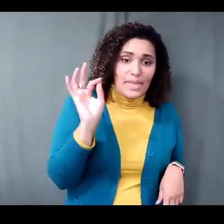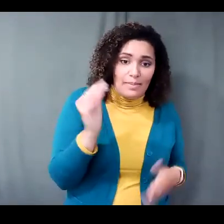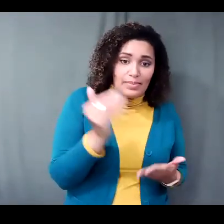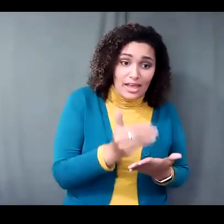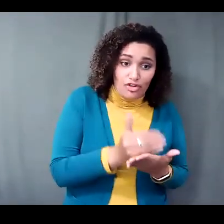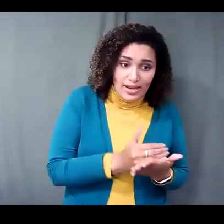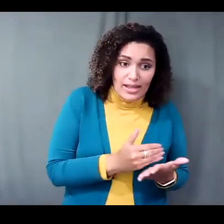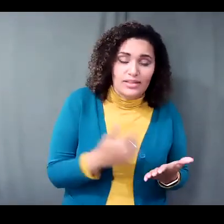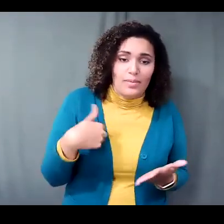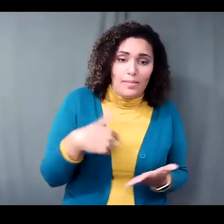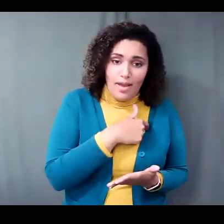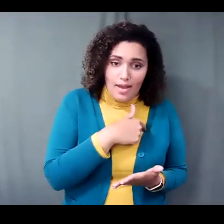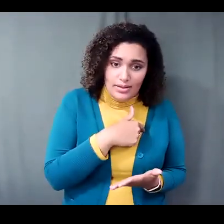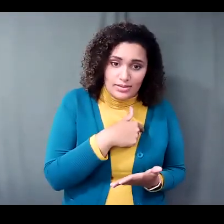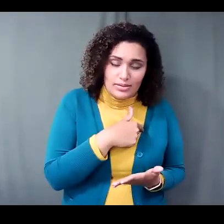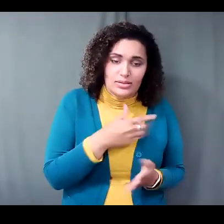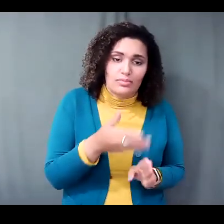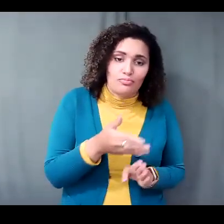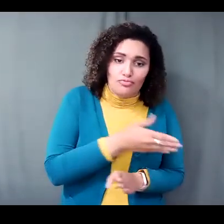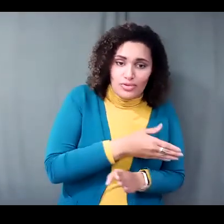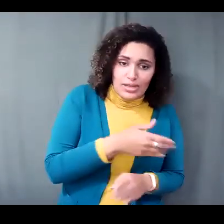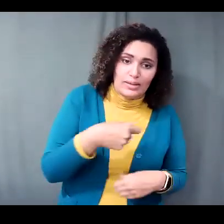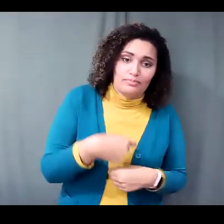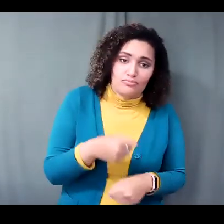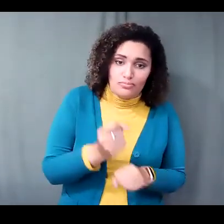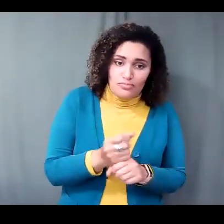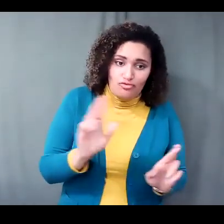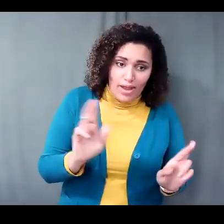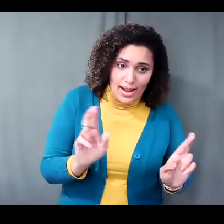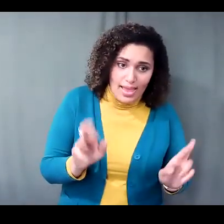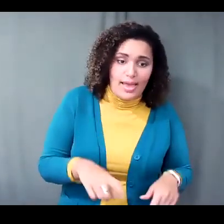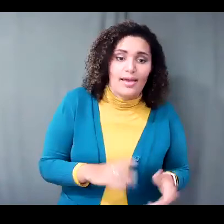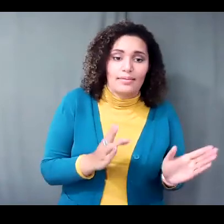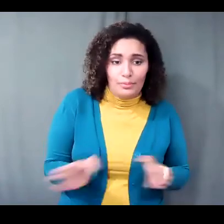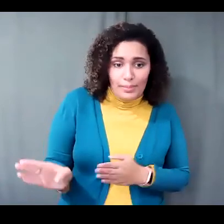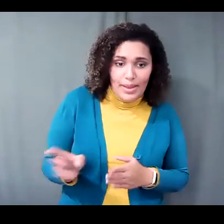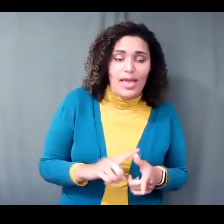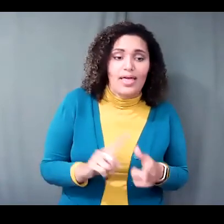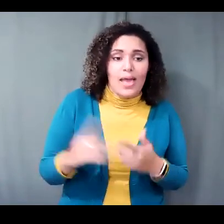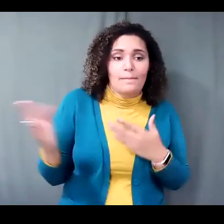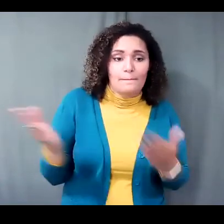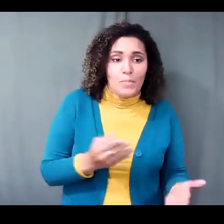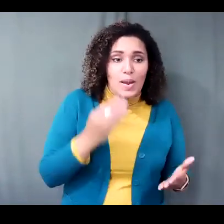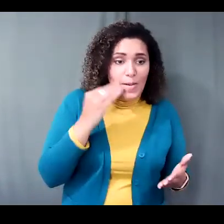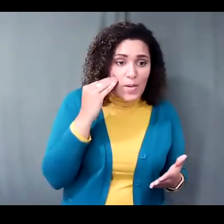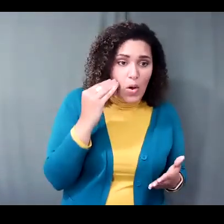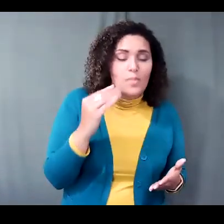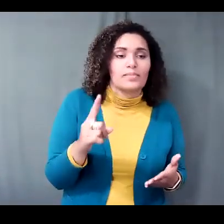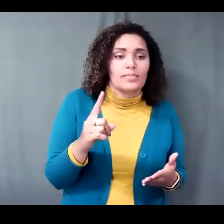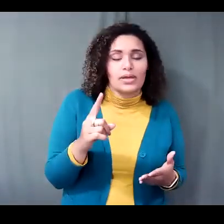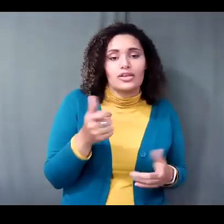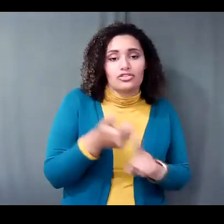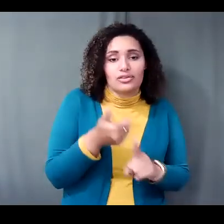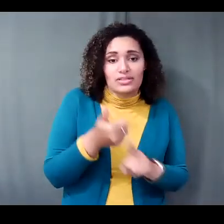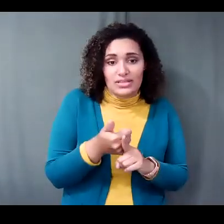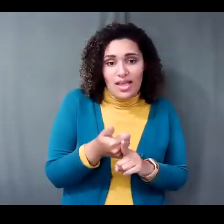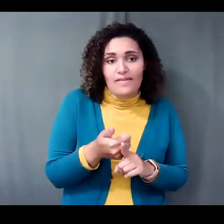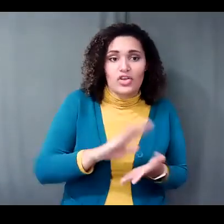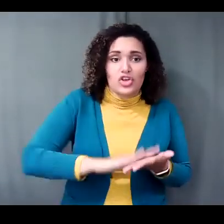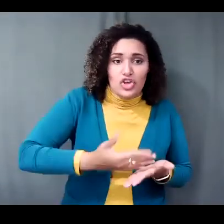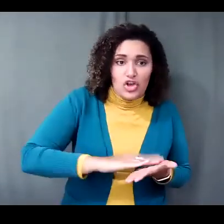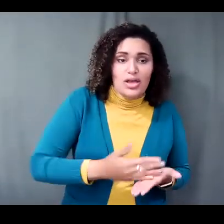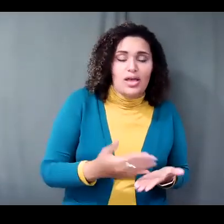clock was fast. So think about what you would like us to talk about, and we'll talk about it, and then we'll decide whether we're going to all drink the same thing